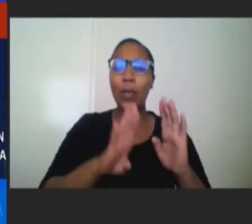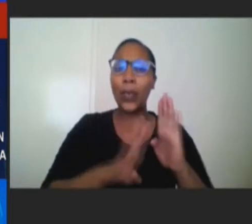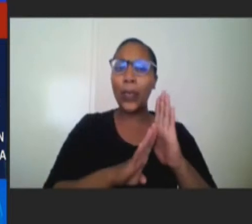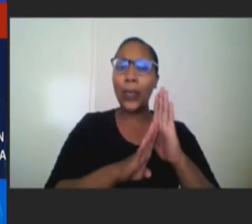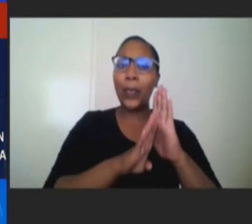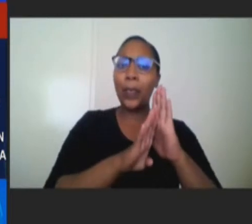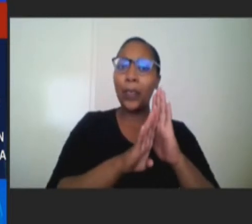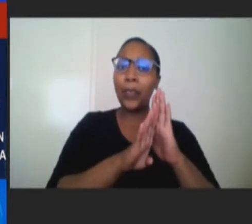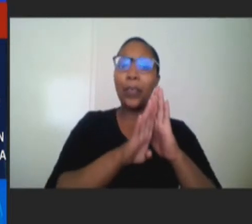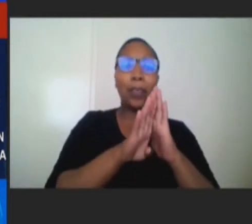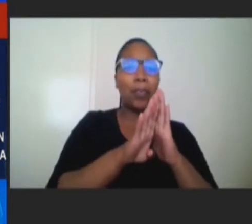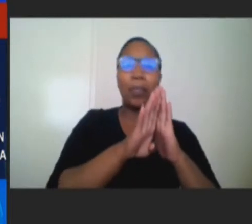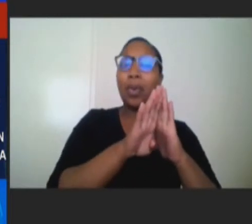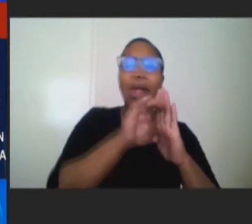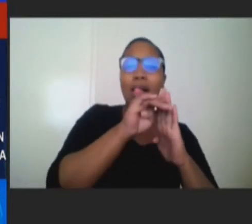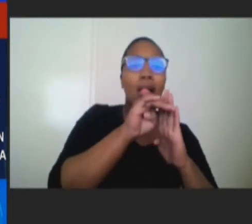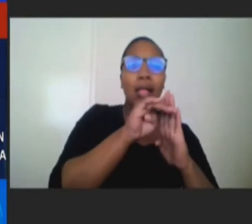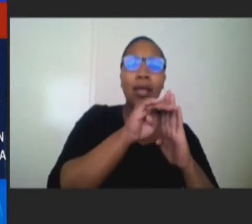able to talk to that.